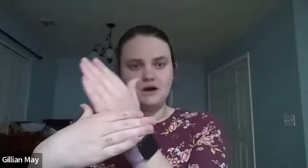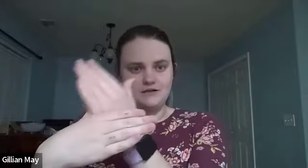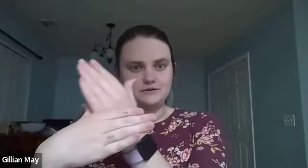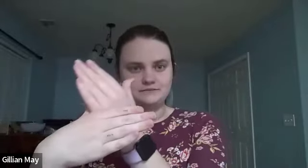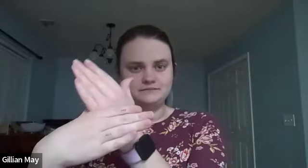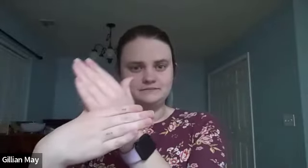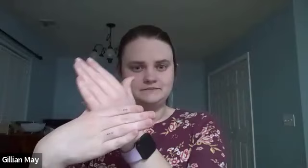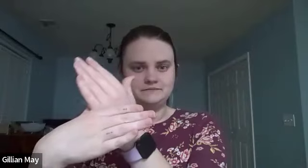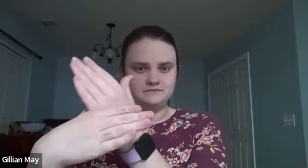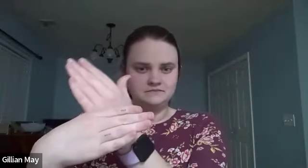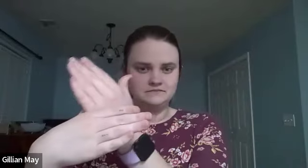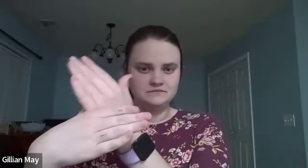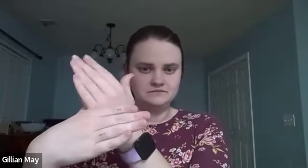bother.